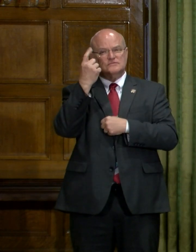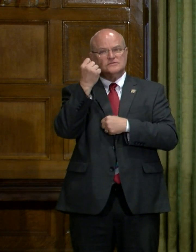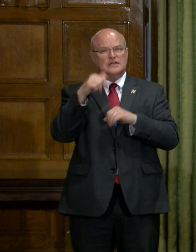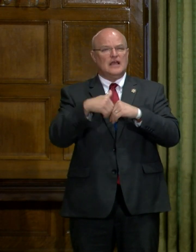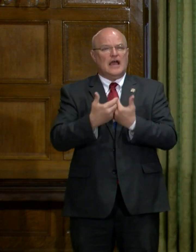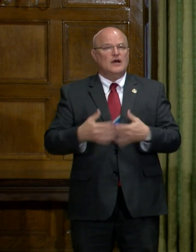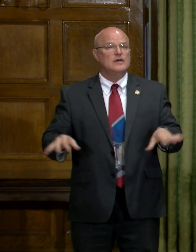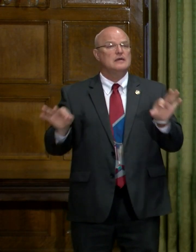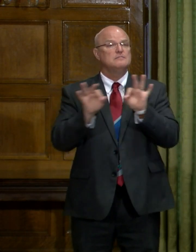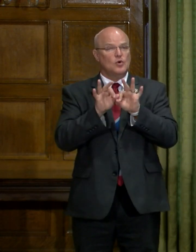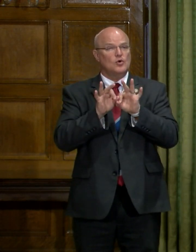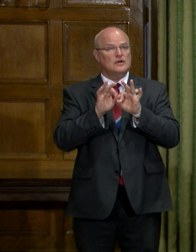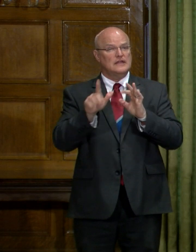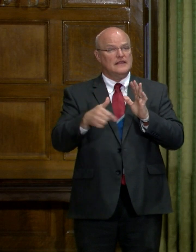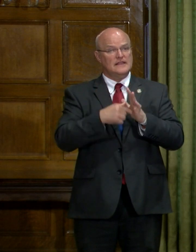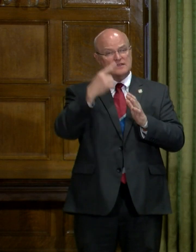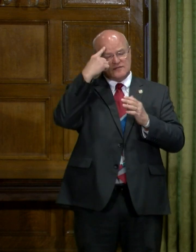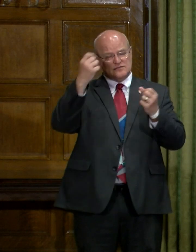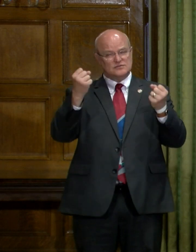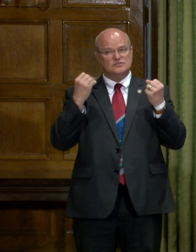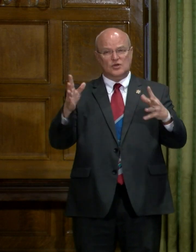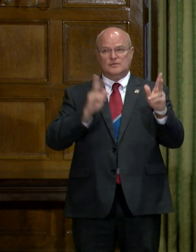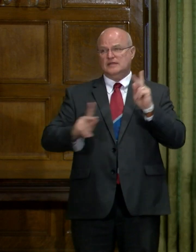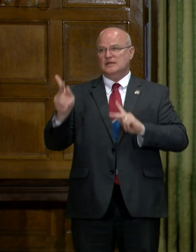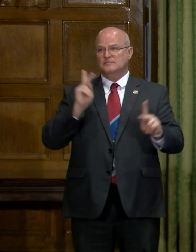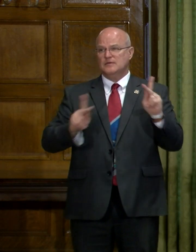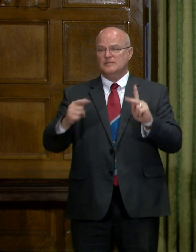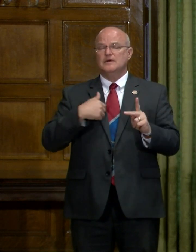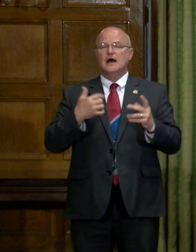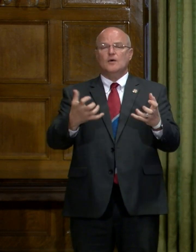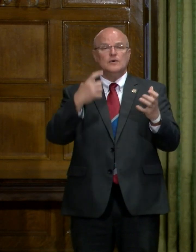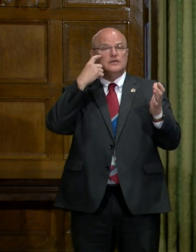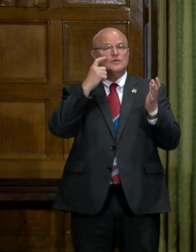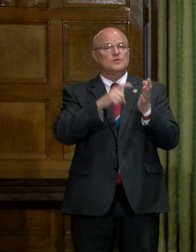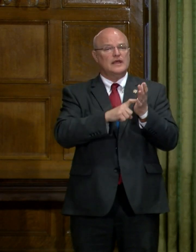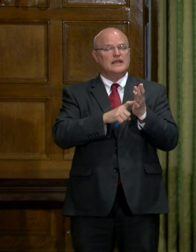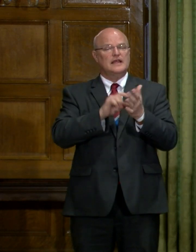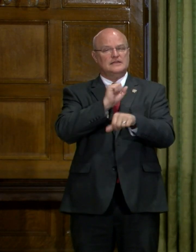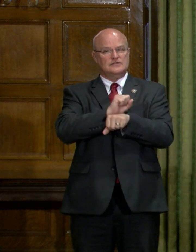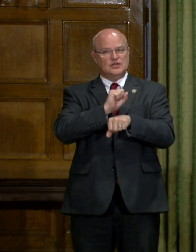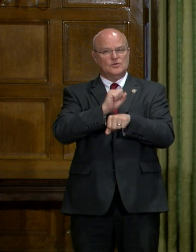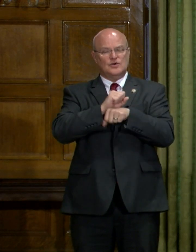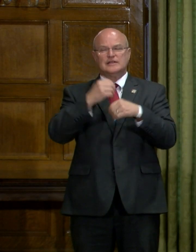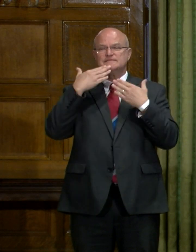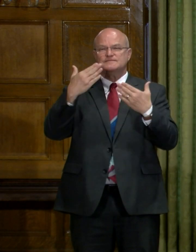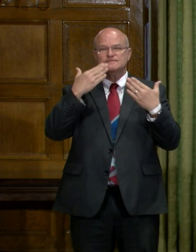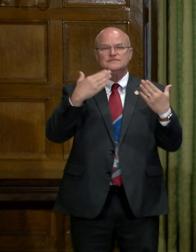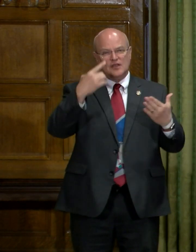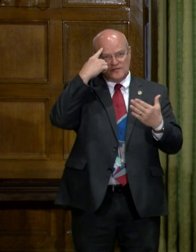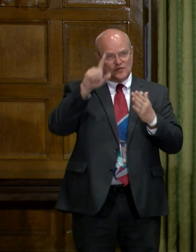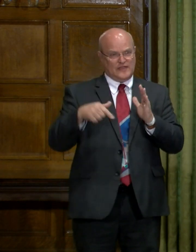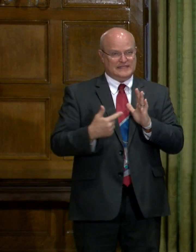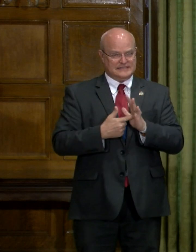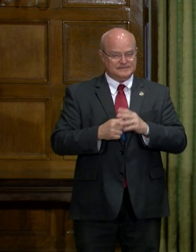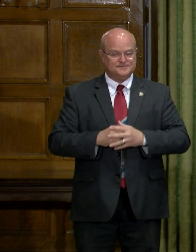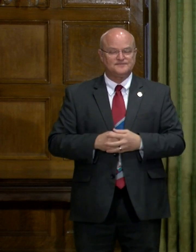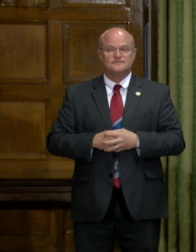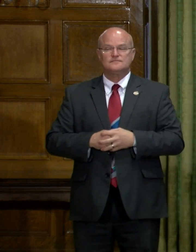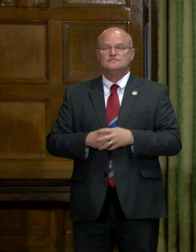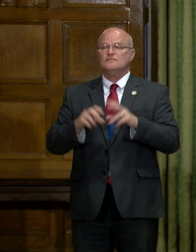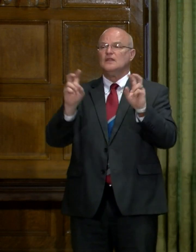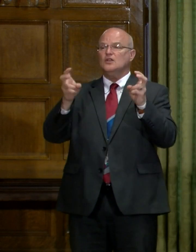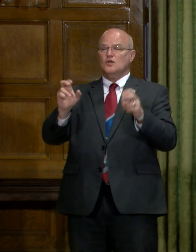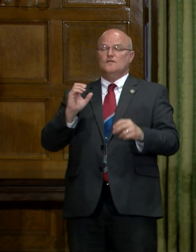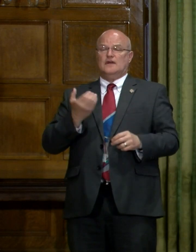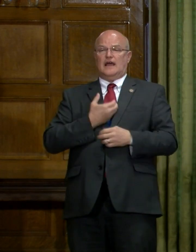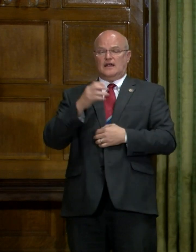this is to so many Arkansans. I just want to recognize their work and thank them for this. In